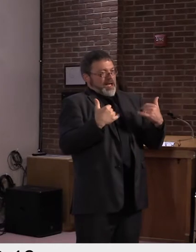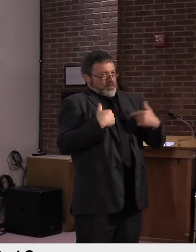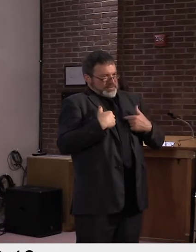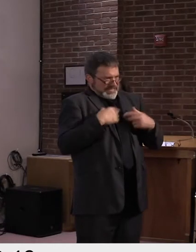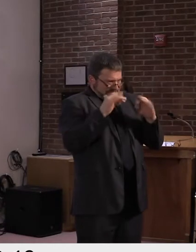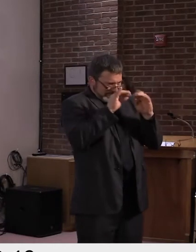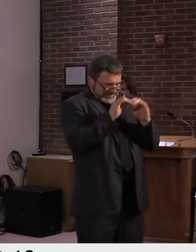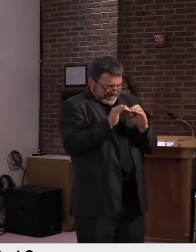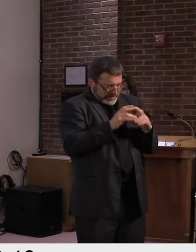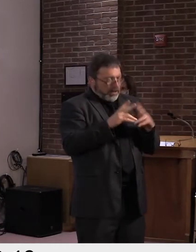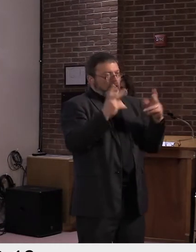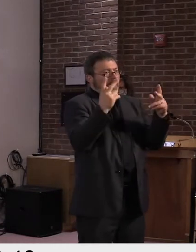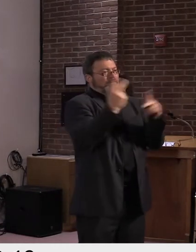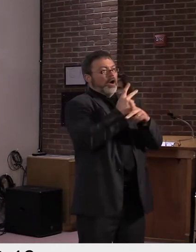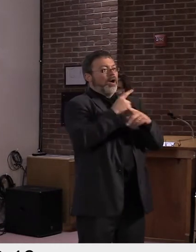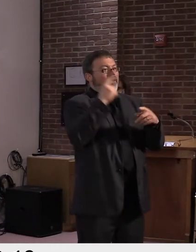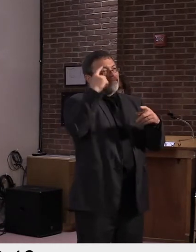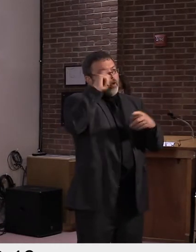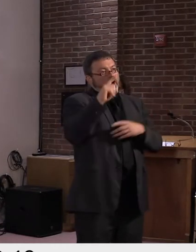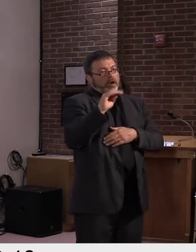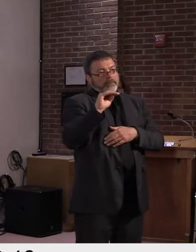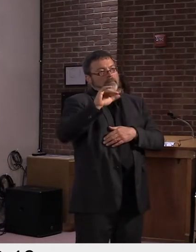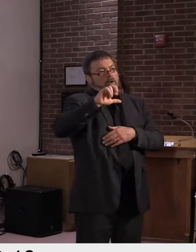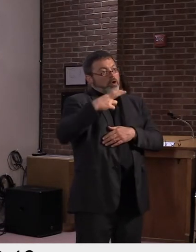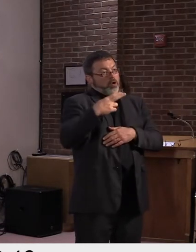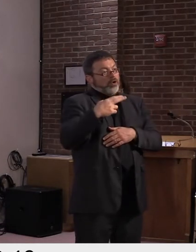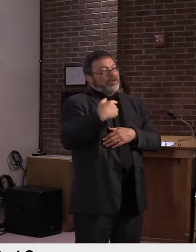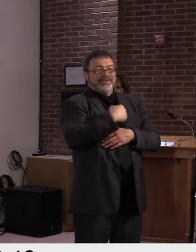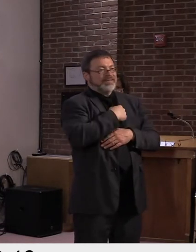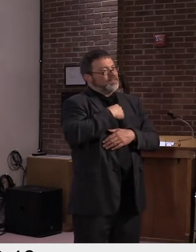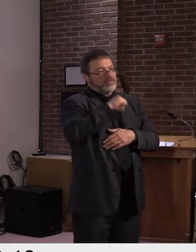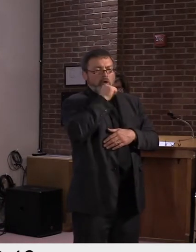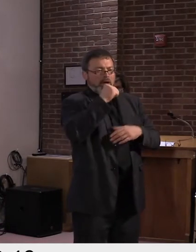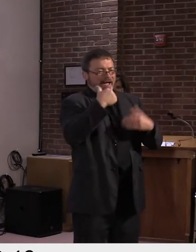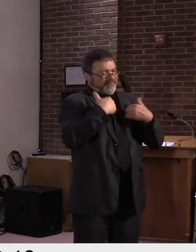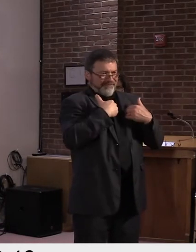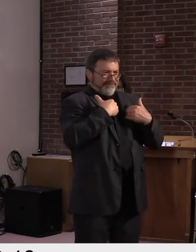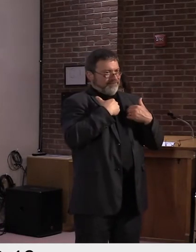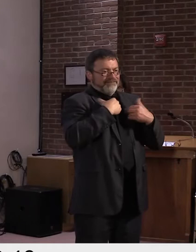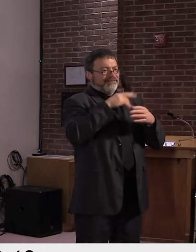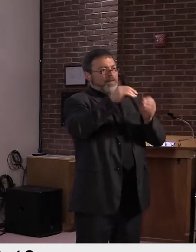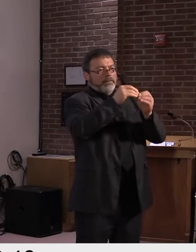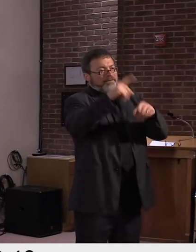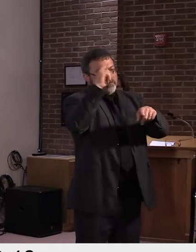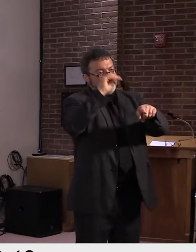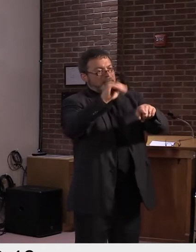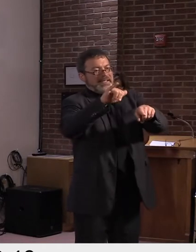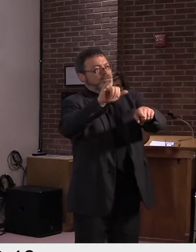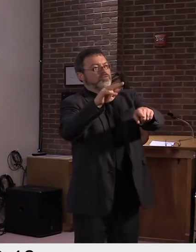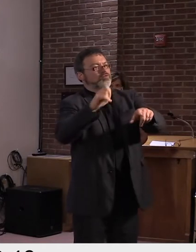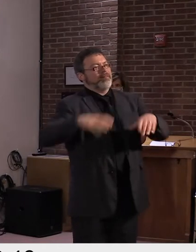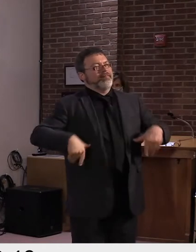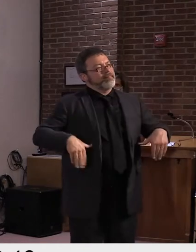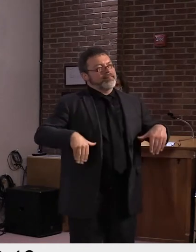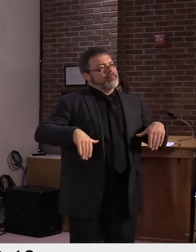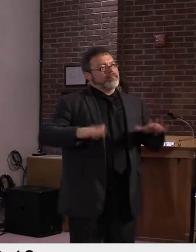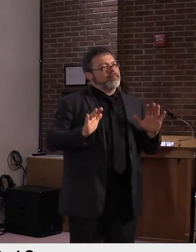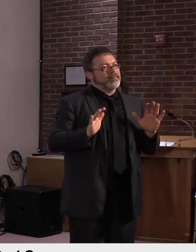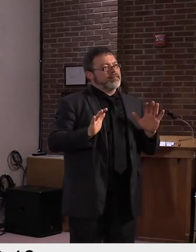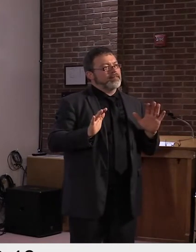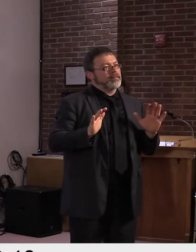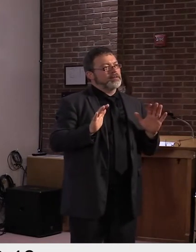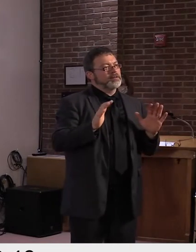same time, we know, based on our own experience and national experience, that there probably is some relationship